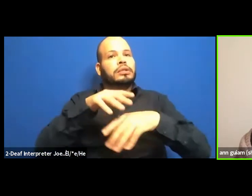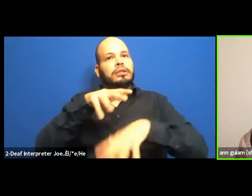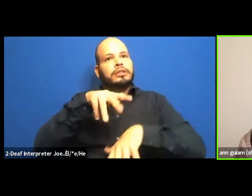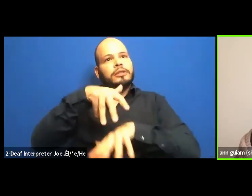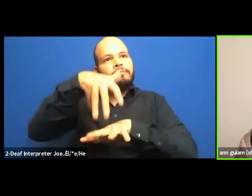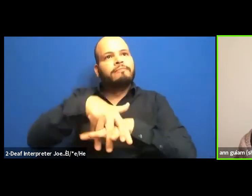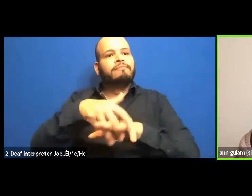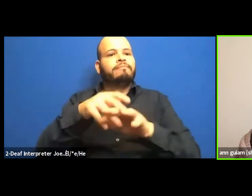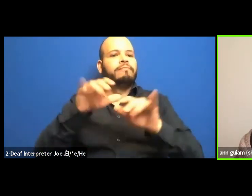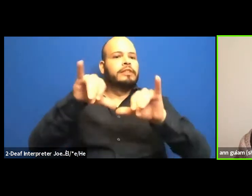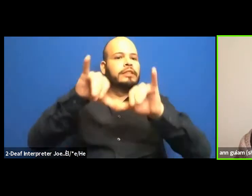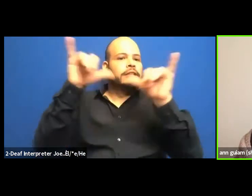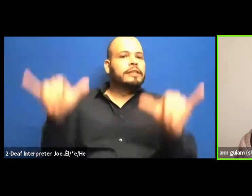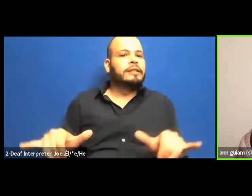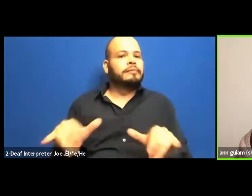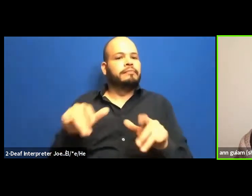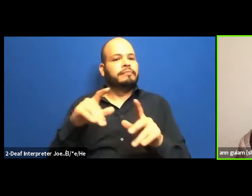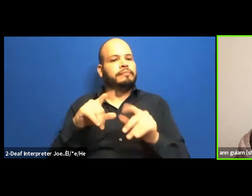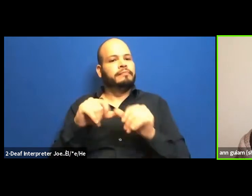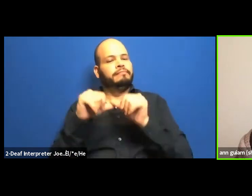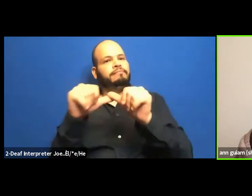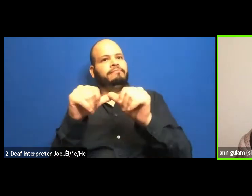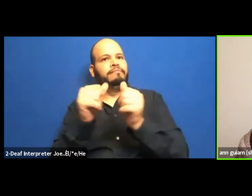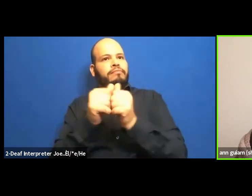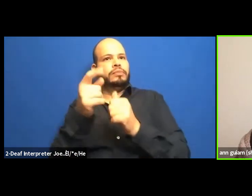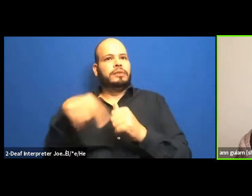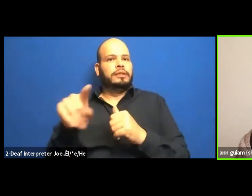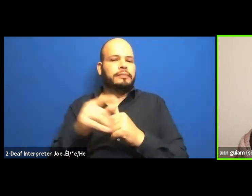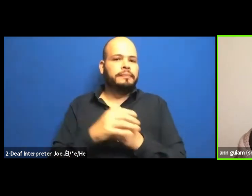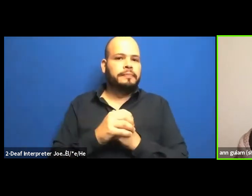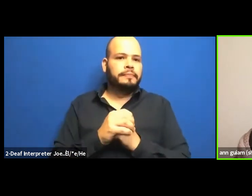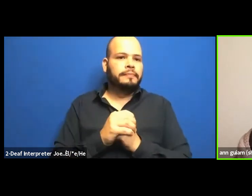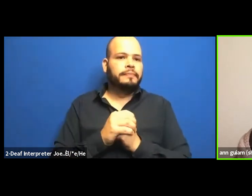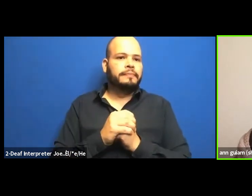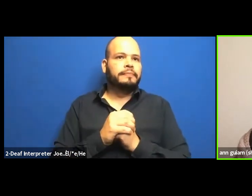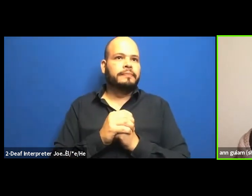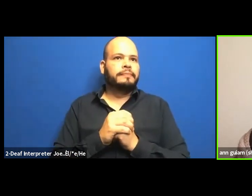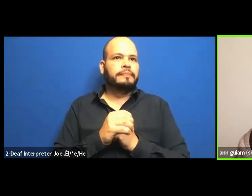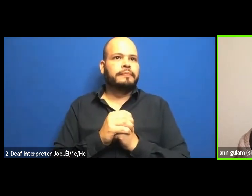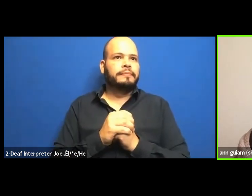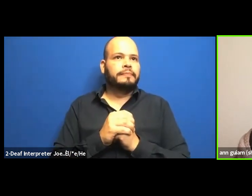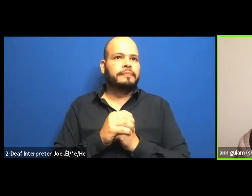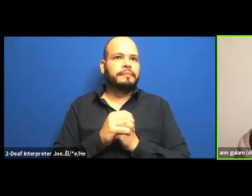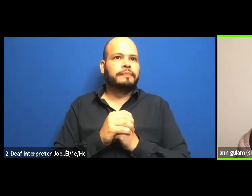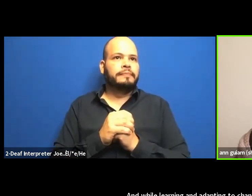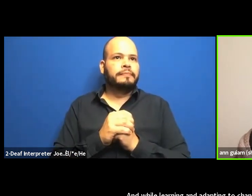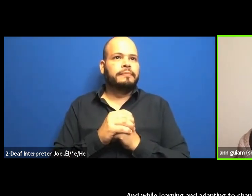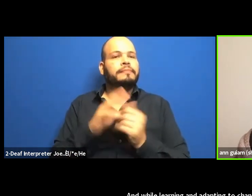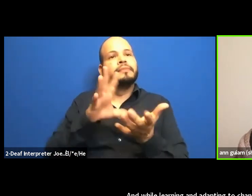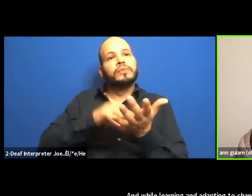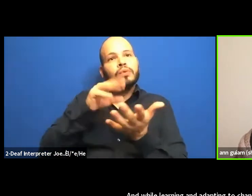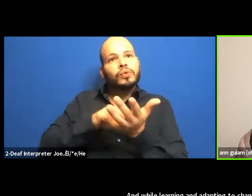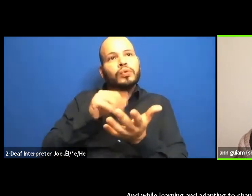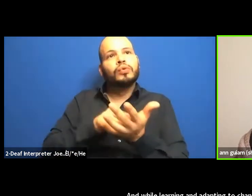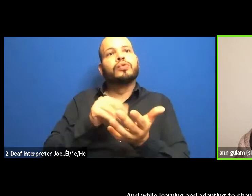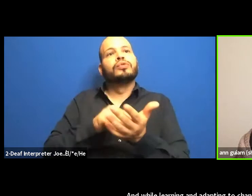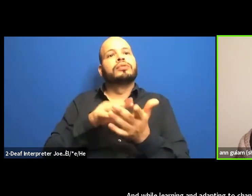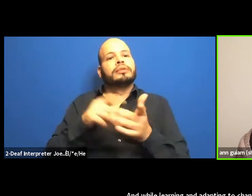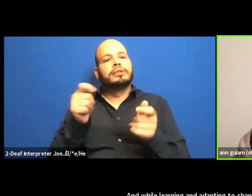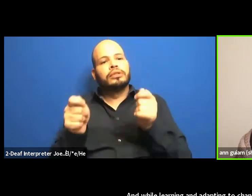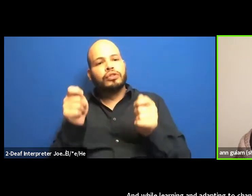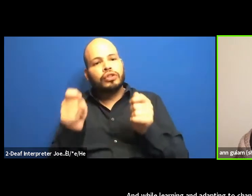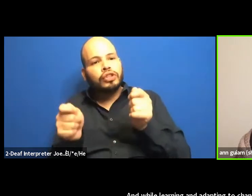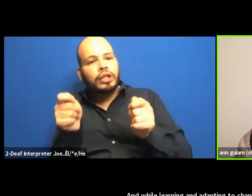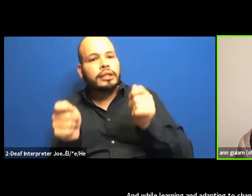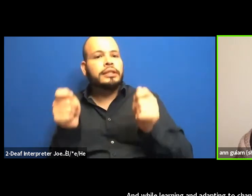and cultivating with youth power and all the works, and it's definitely all about, like